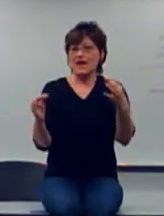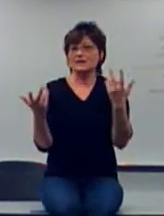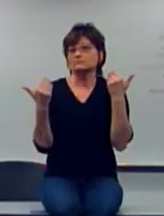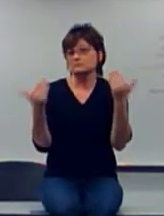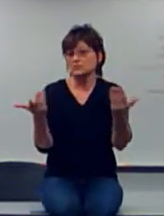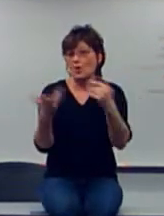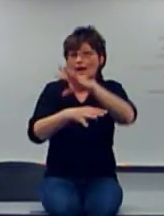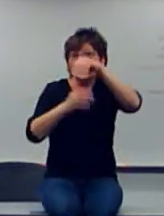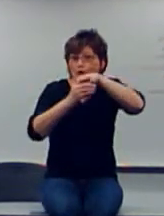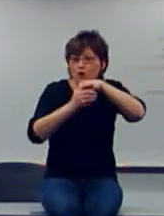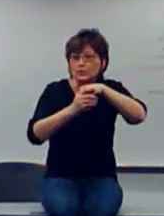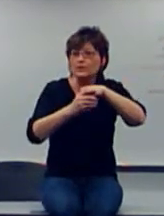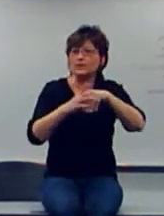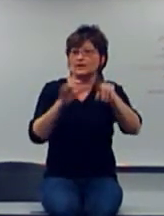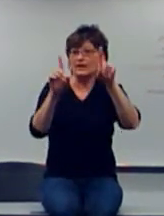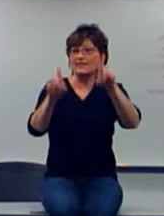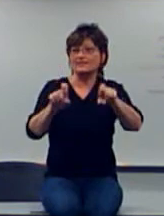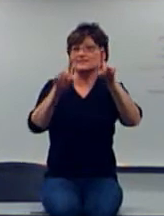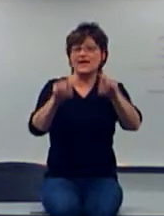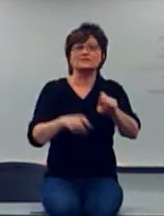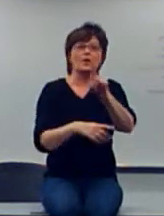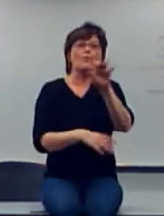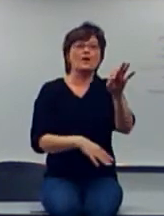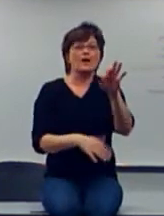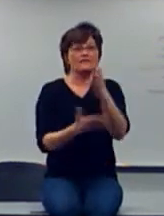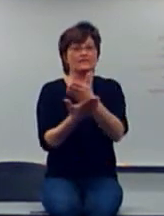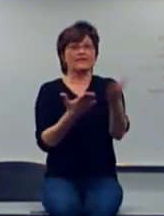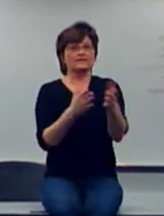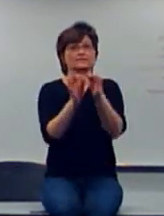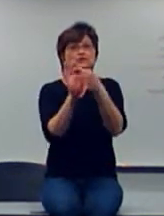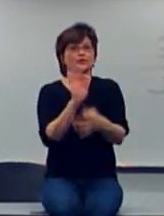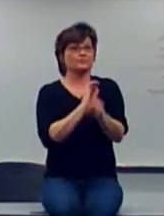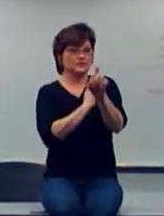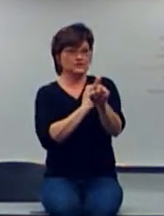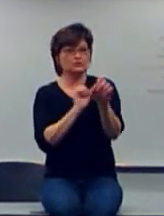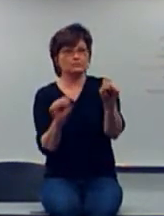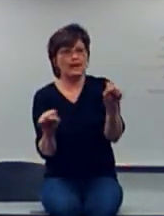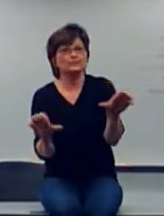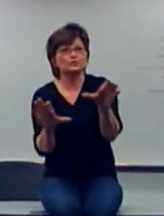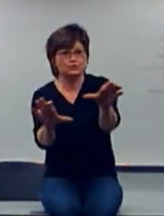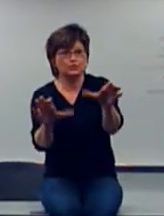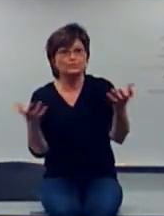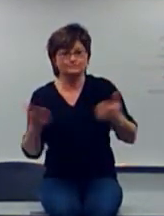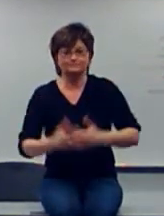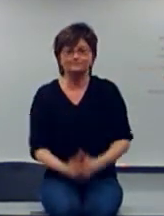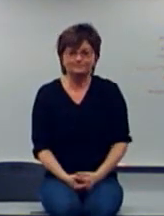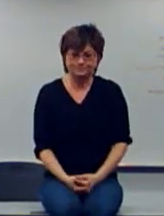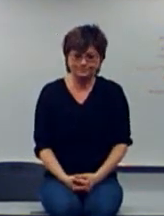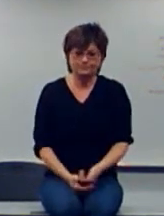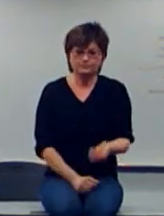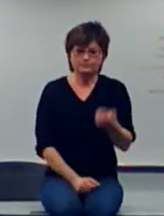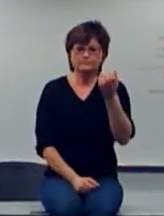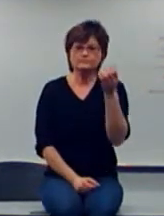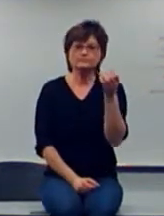So Texas decided to go ahead and include that part in their test. That's one thing that interpreters need to be able to do.